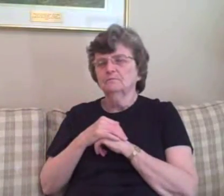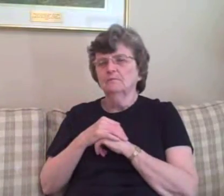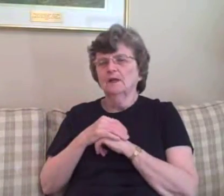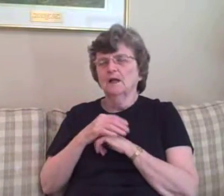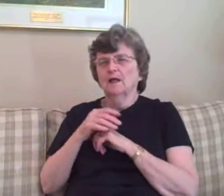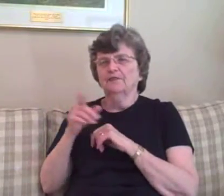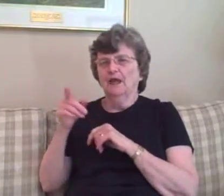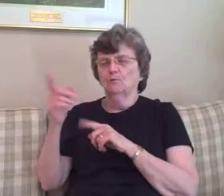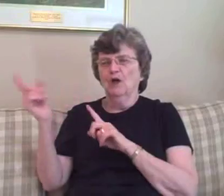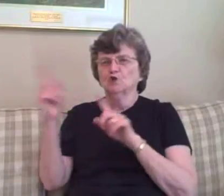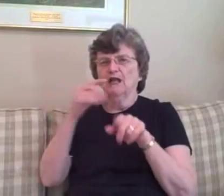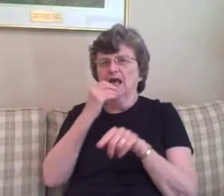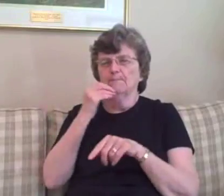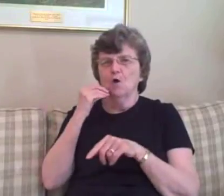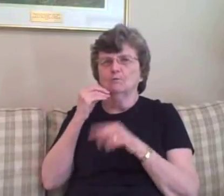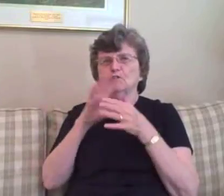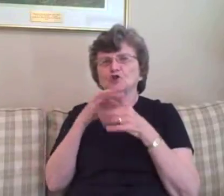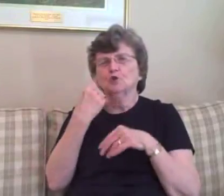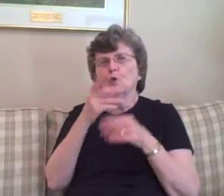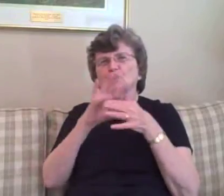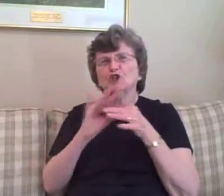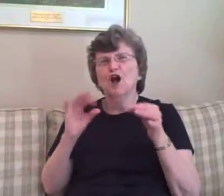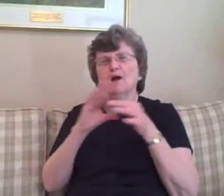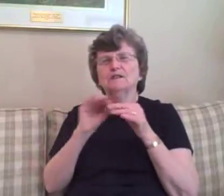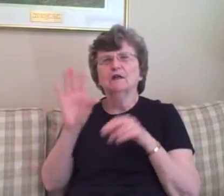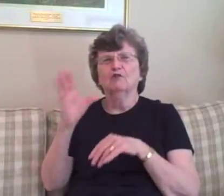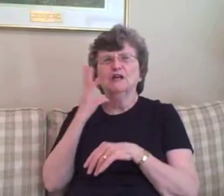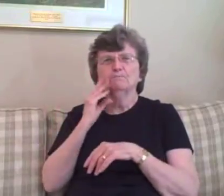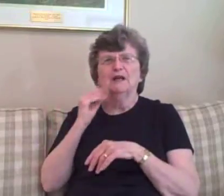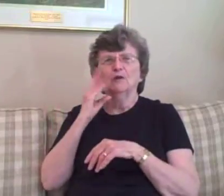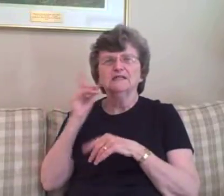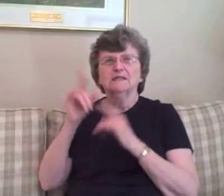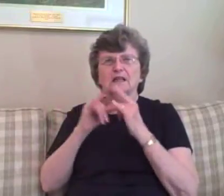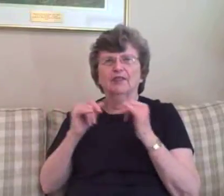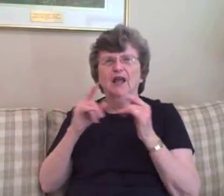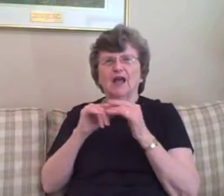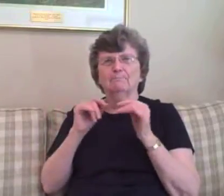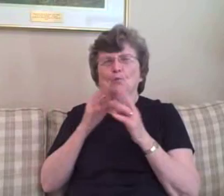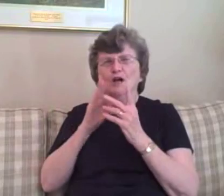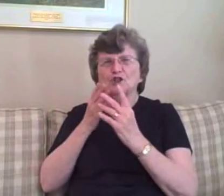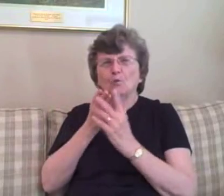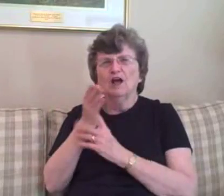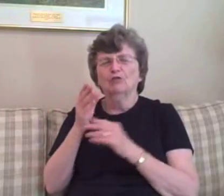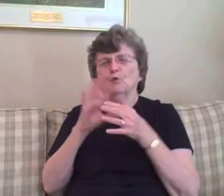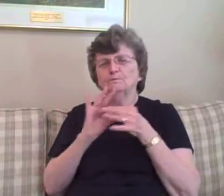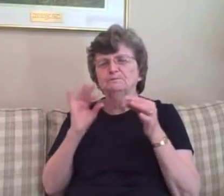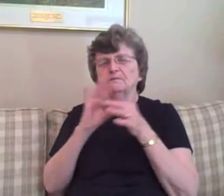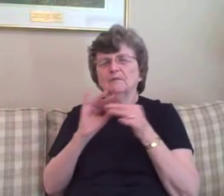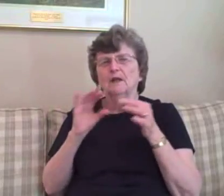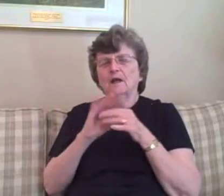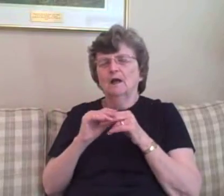camp. And when she came home, she was telling the story of her experiences in the camps and what she went